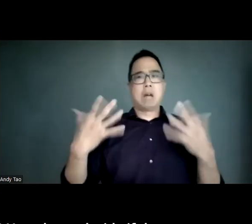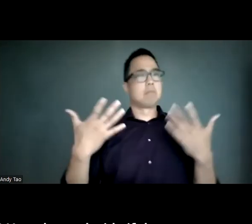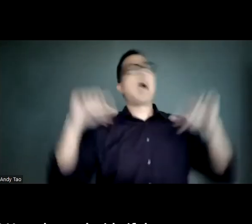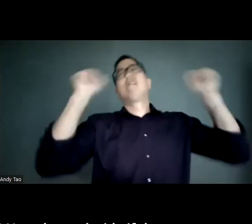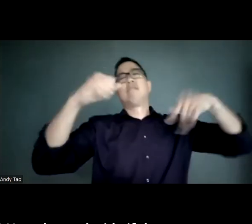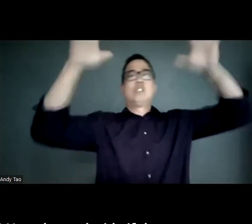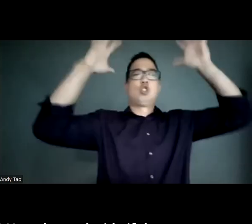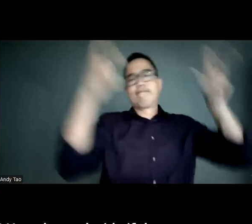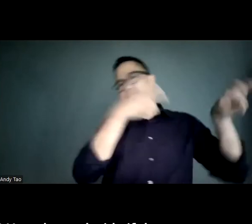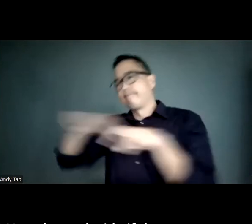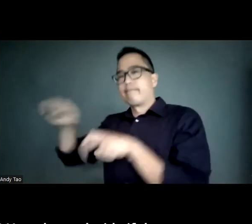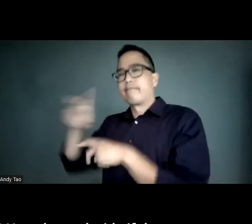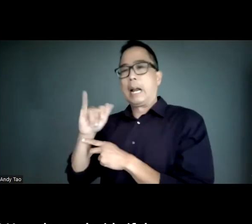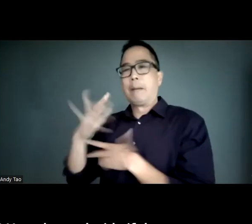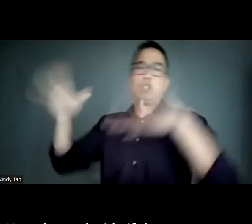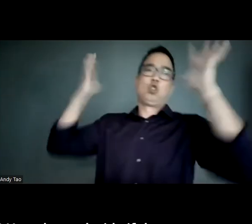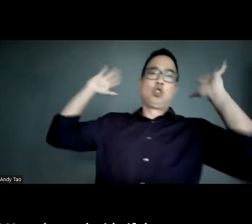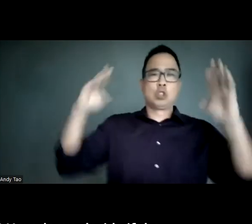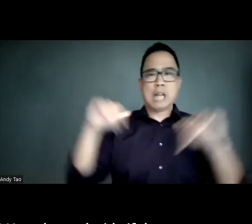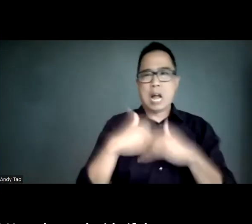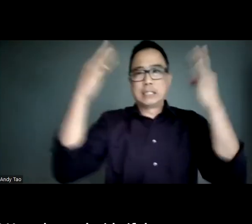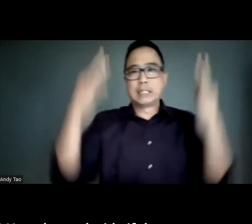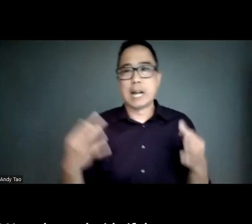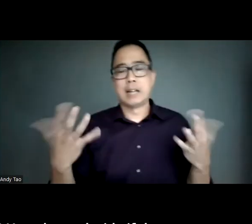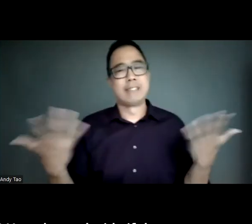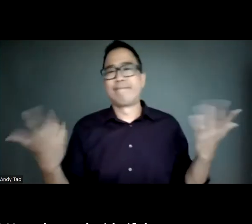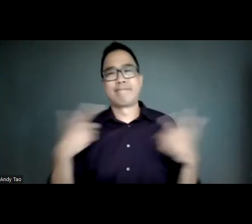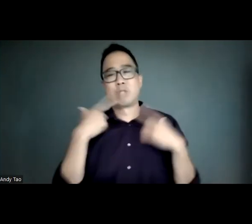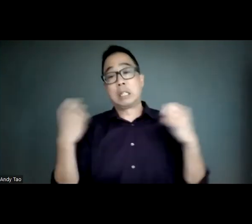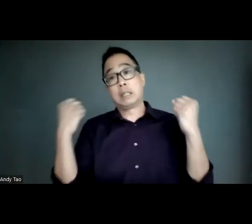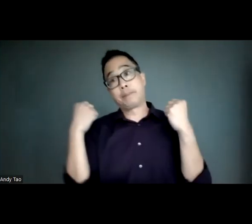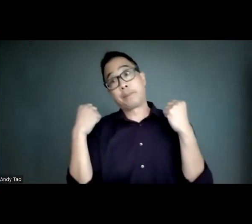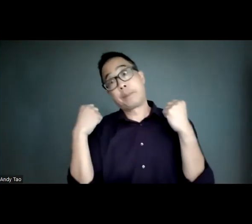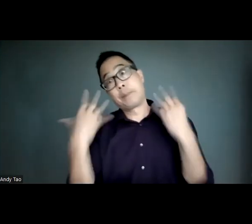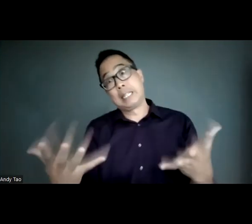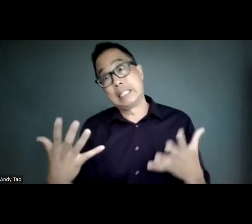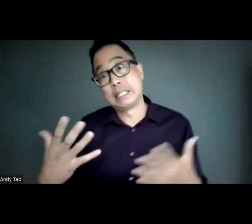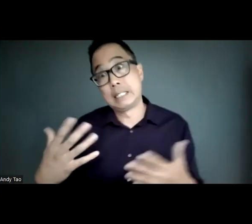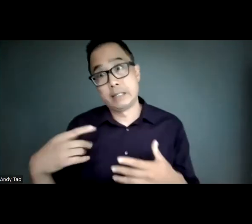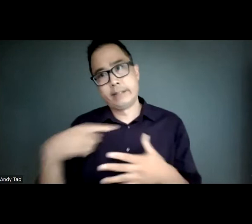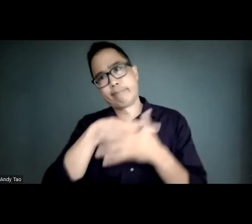So when will things become an endemic? Who decides that? How will we know?